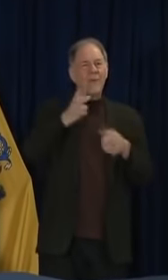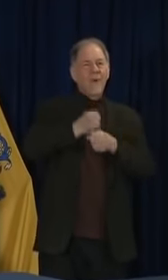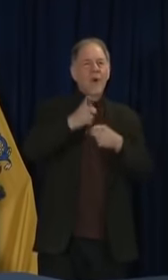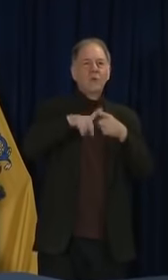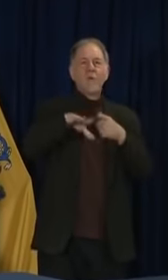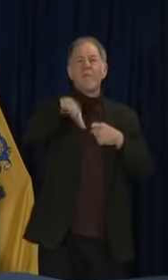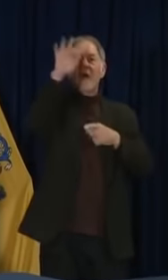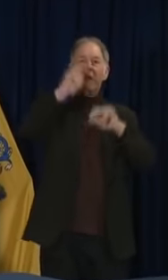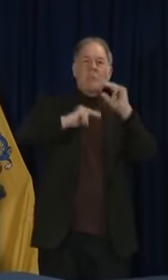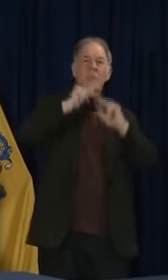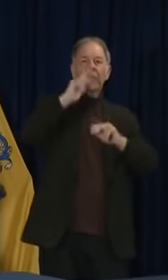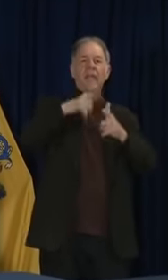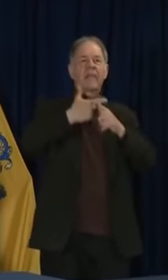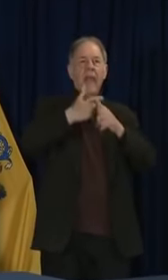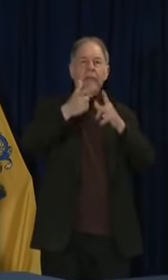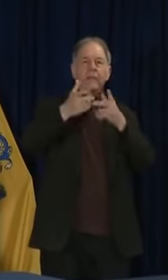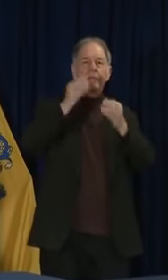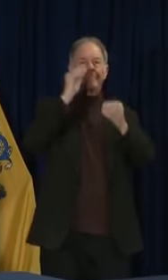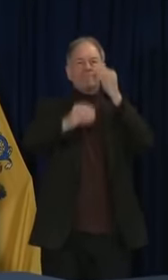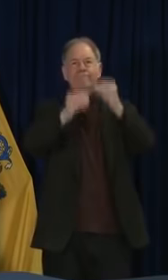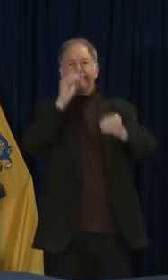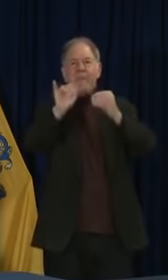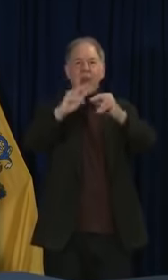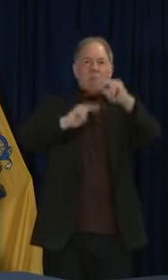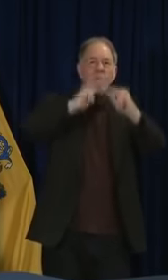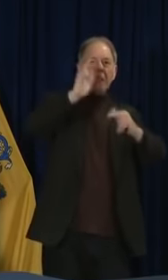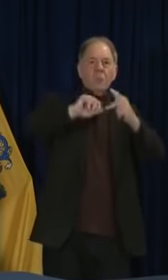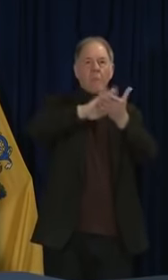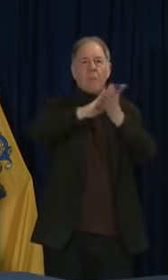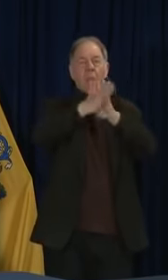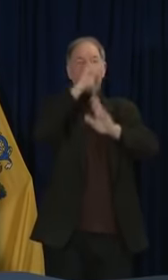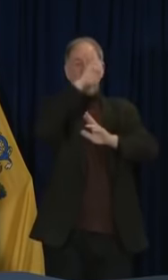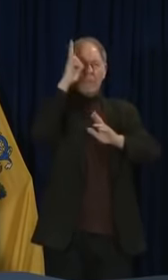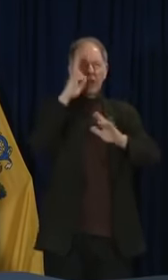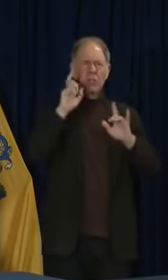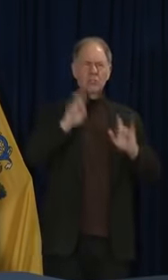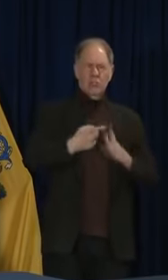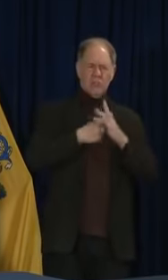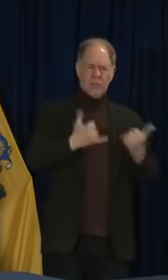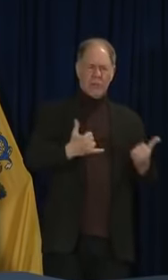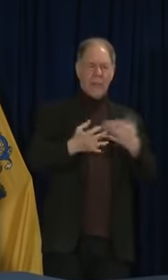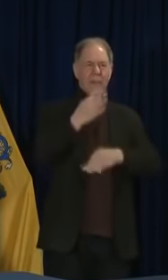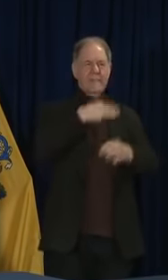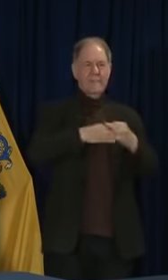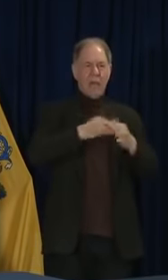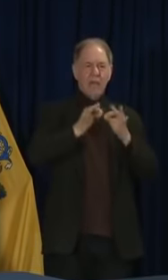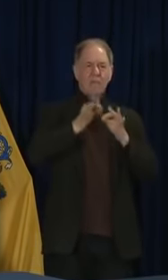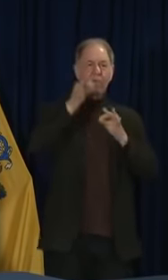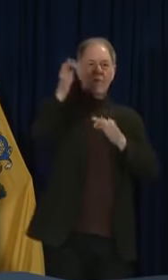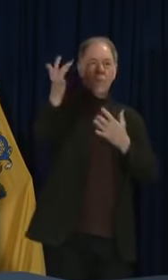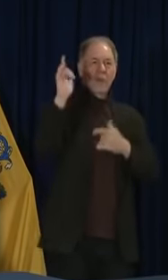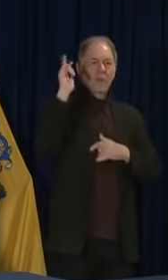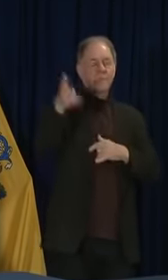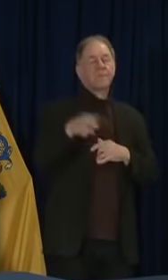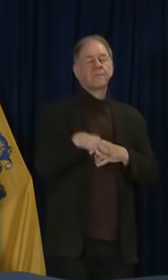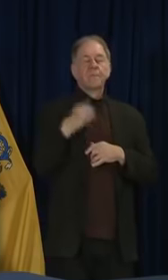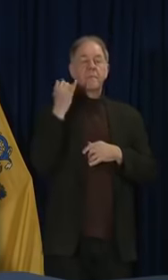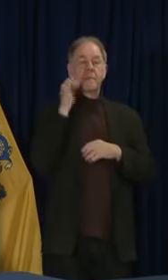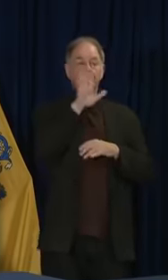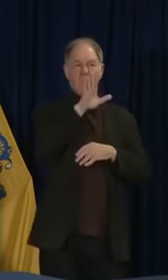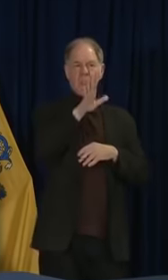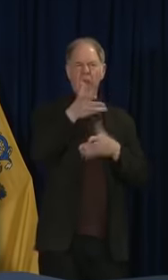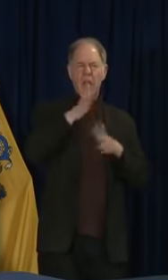the retrofitting and construction, shouldn't that be launched now rather than waiting later? I want Judy, if you'll